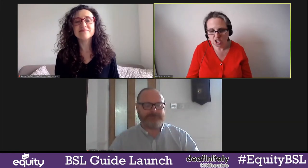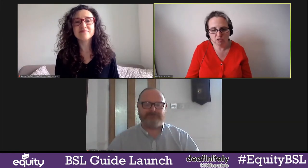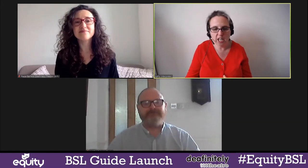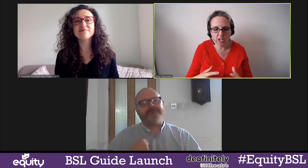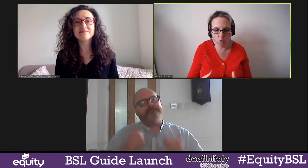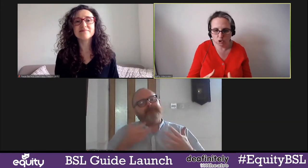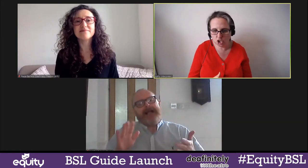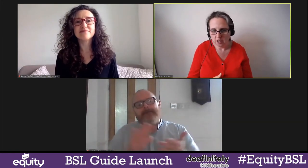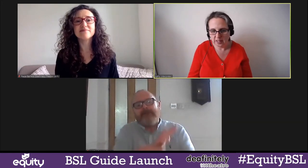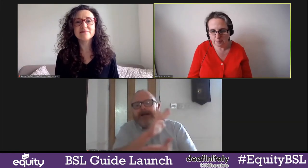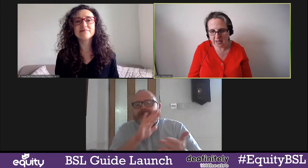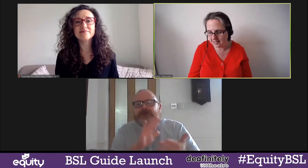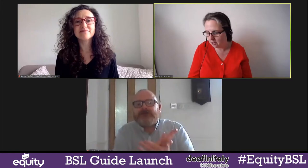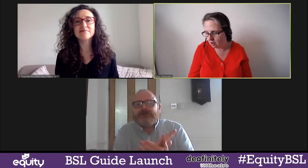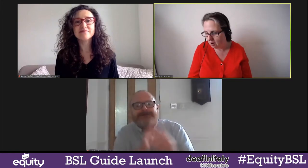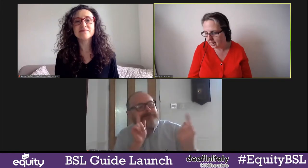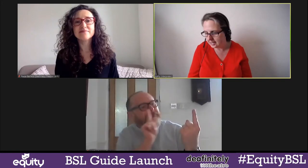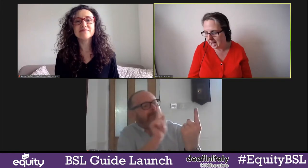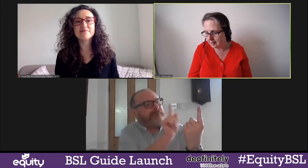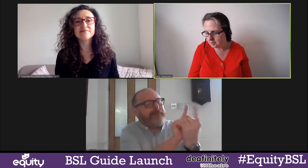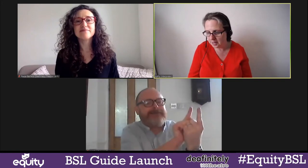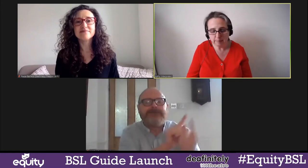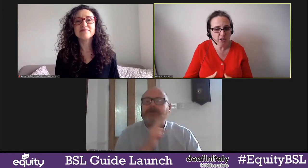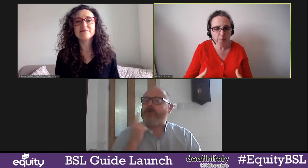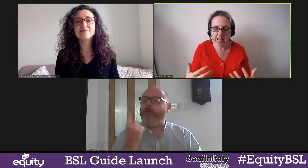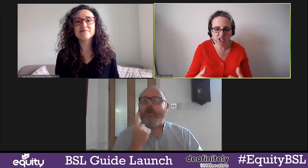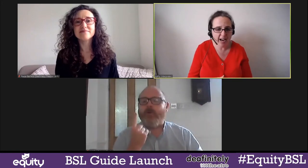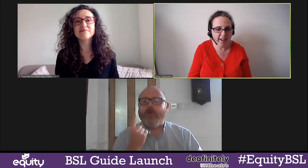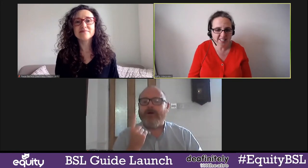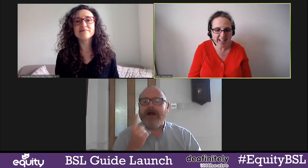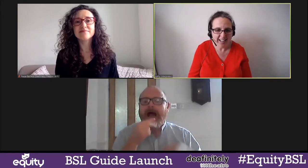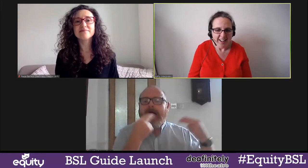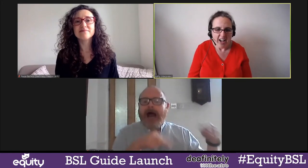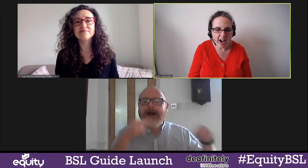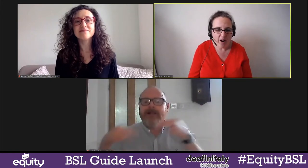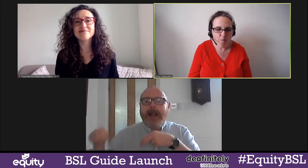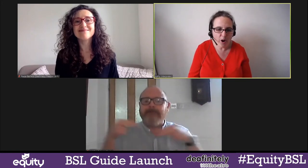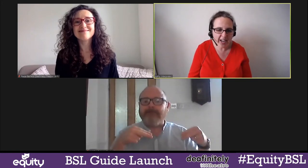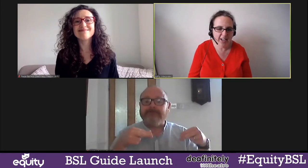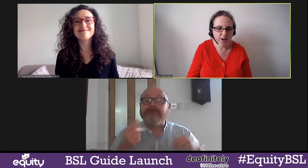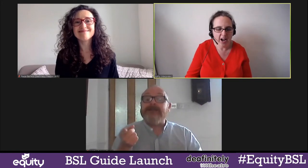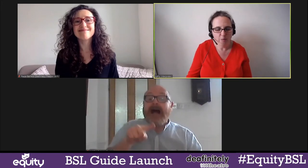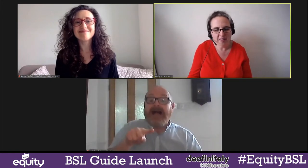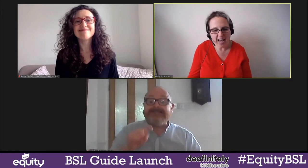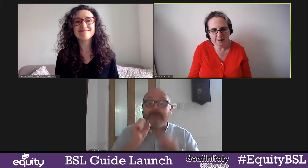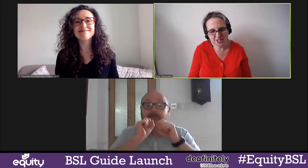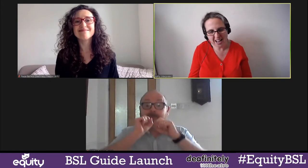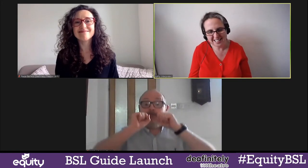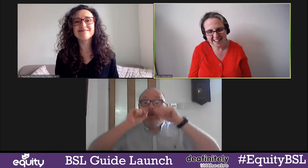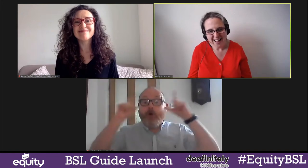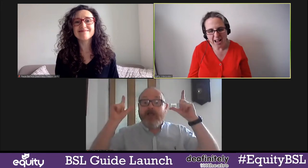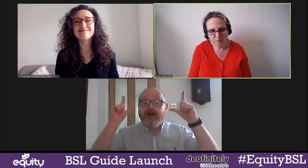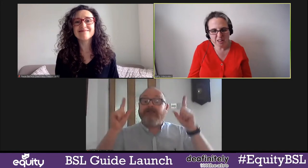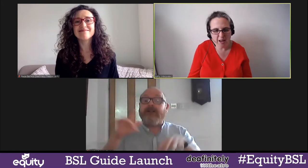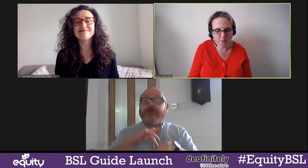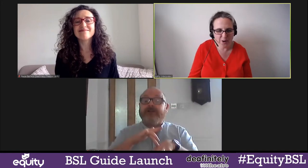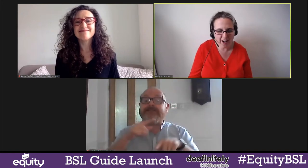really launch this BSL guide. It's been absolutely a pleasure, I have to say, working with Alim Jayda and with Paula